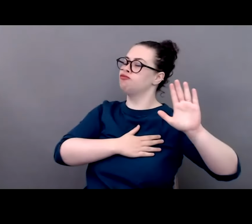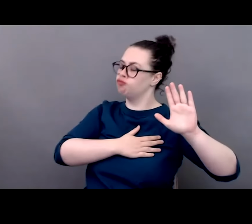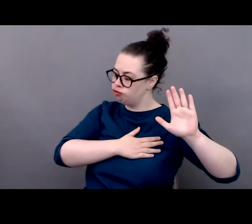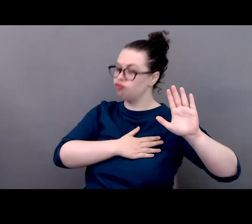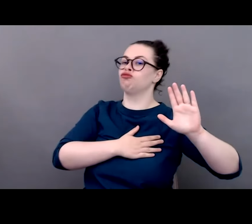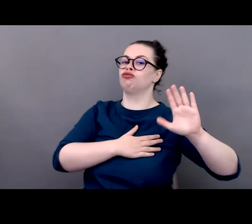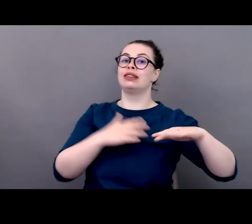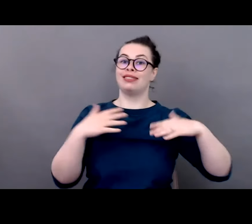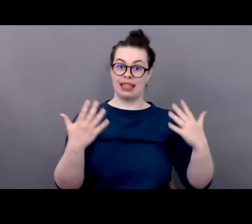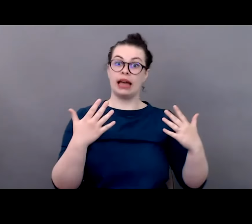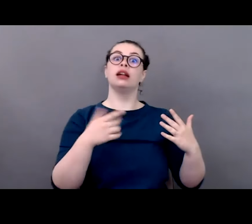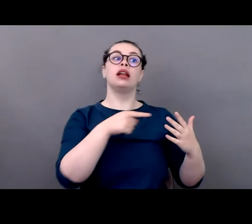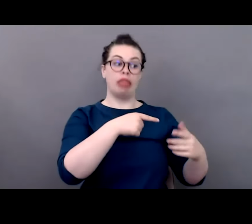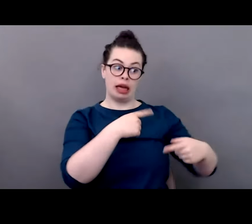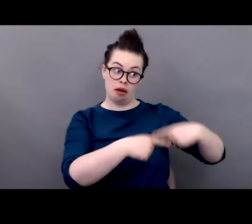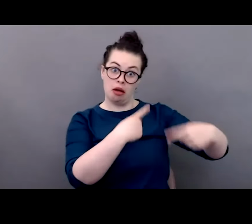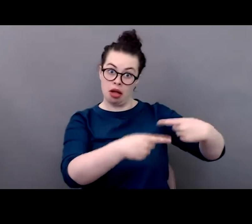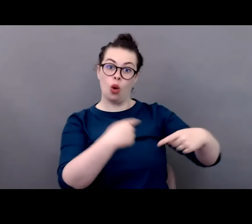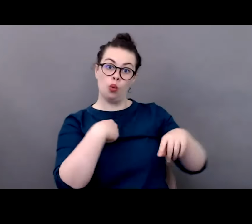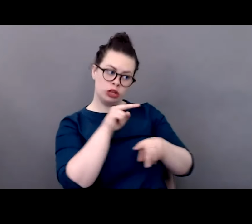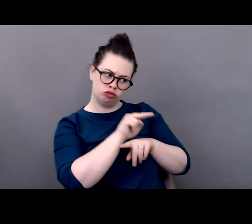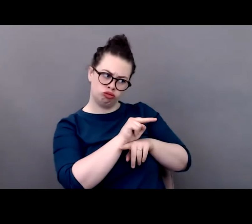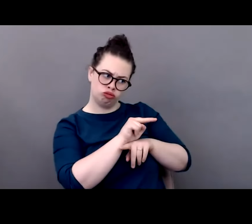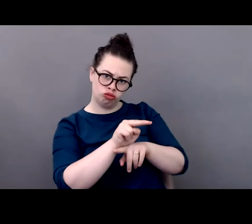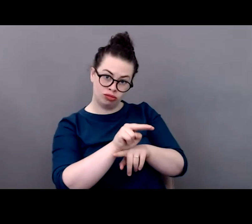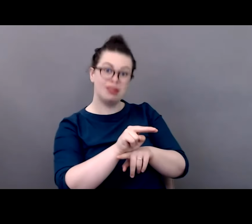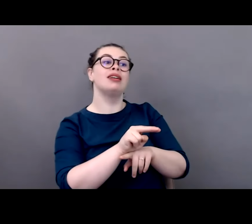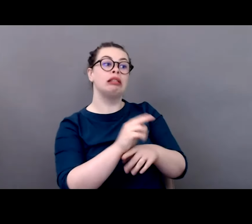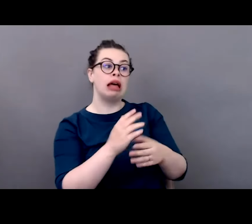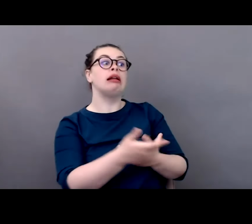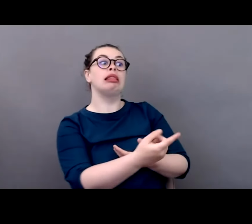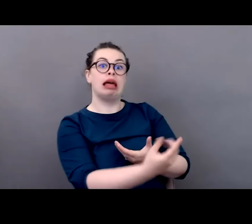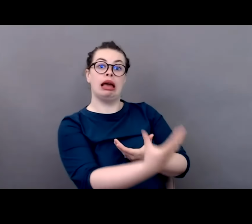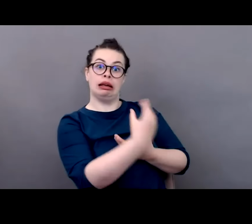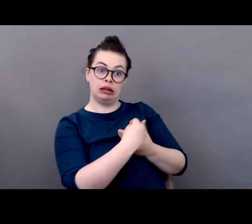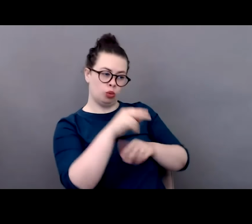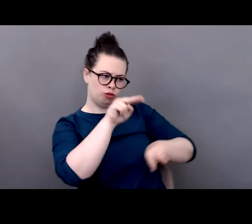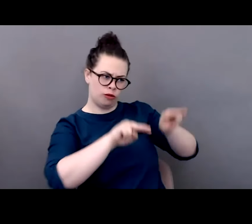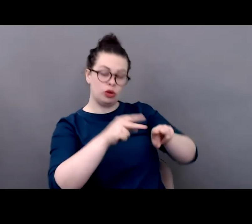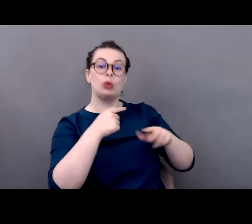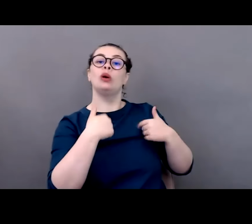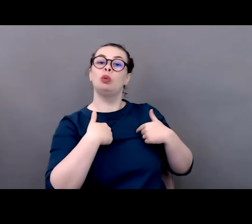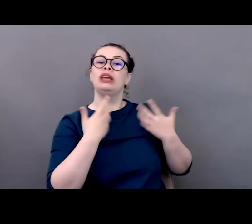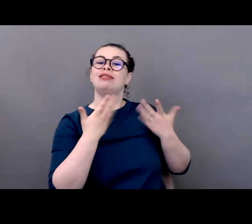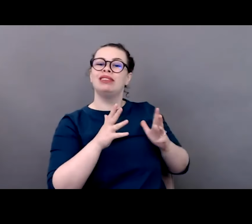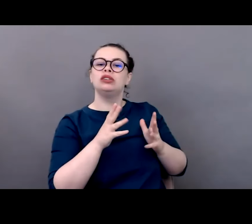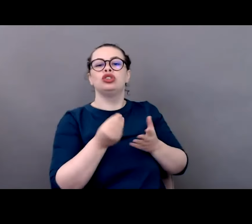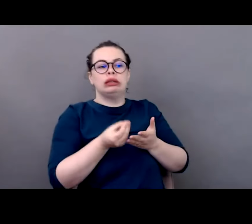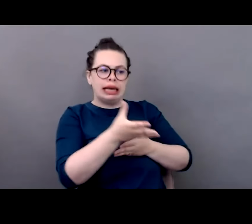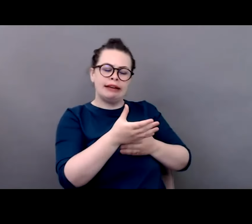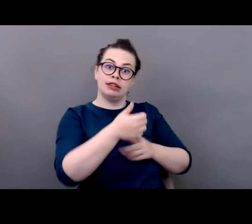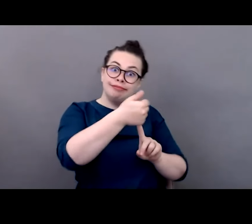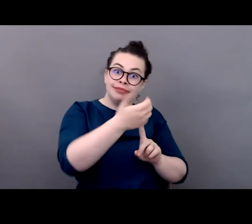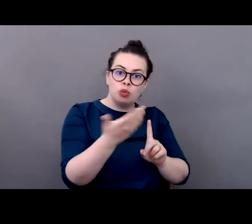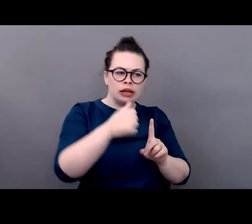state party, what we call concluding observations. As you probably know well, the assessment by